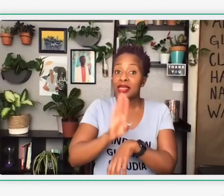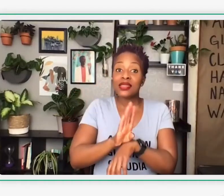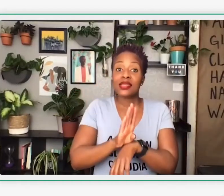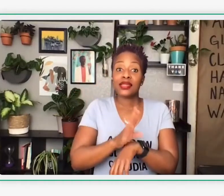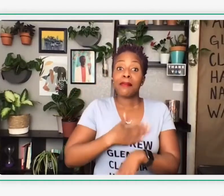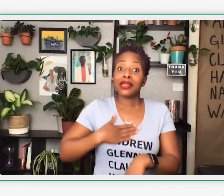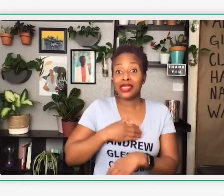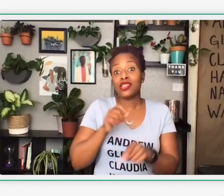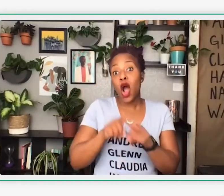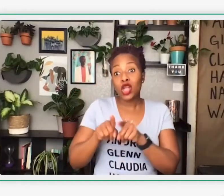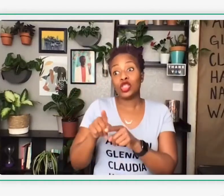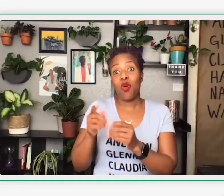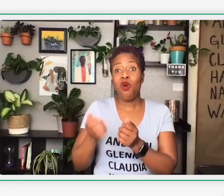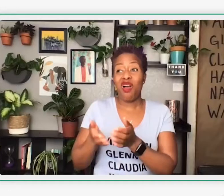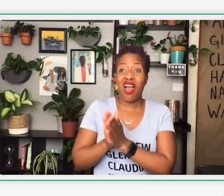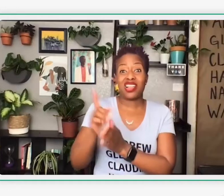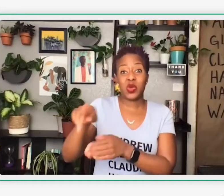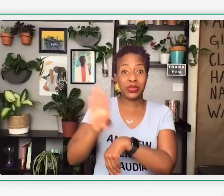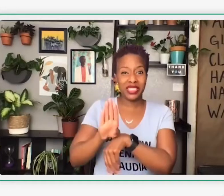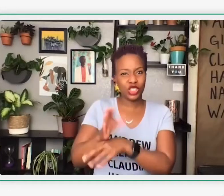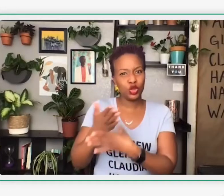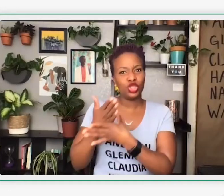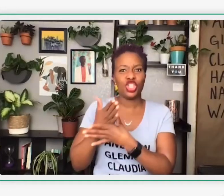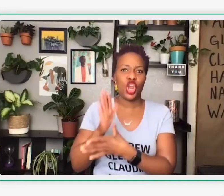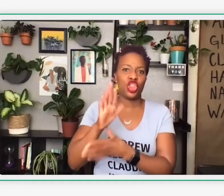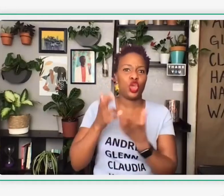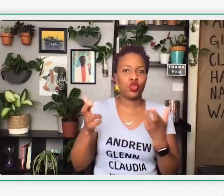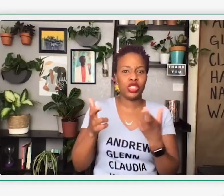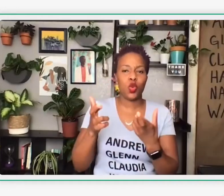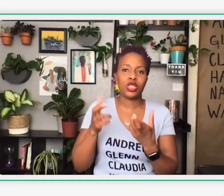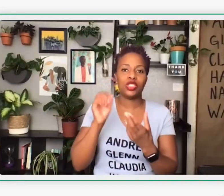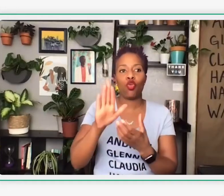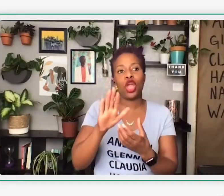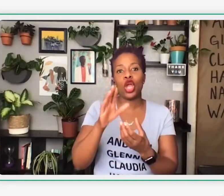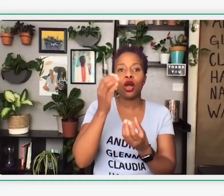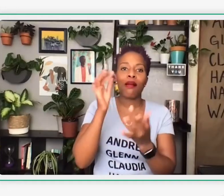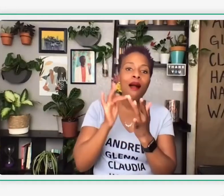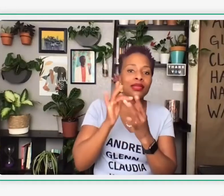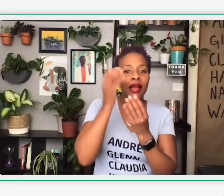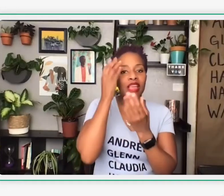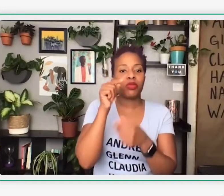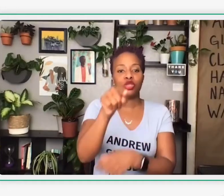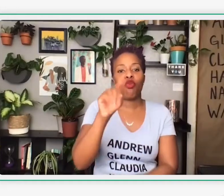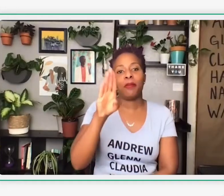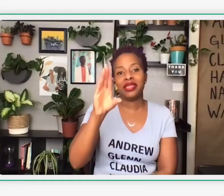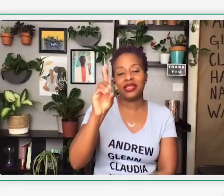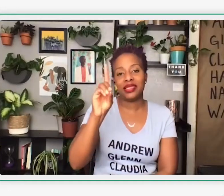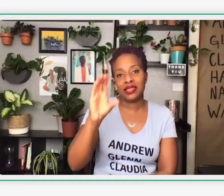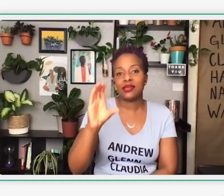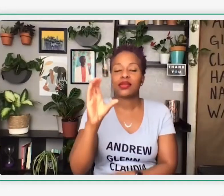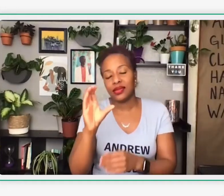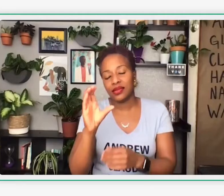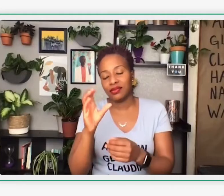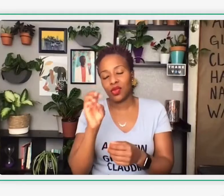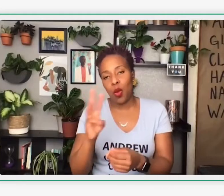any Black deaf-owned businesses, please also ask the business to share their resources or their